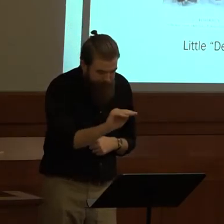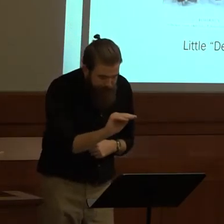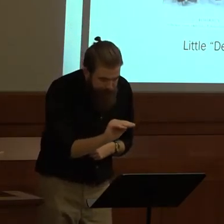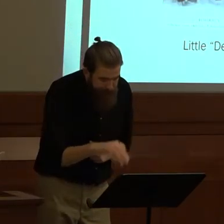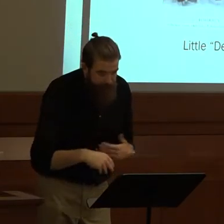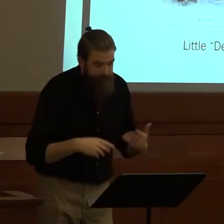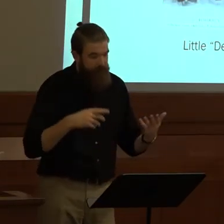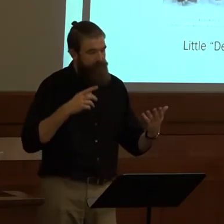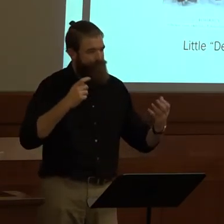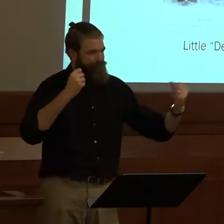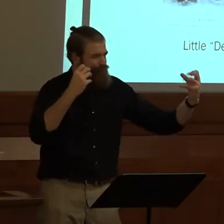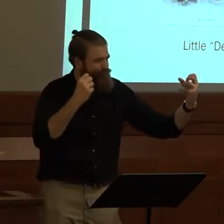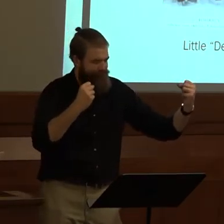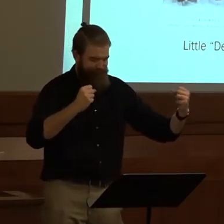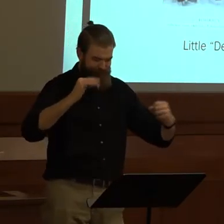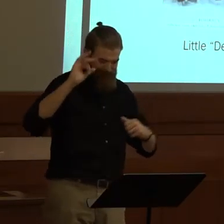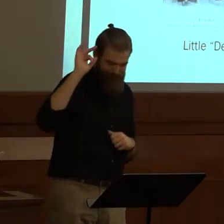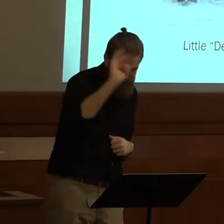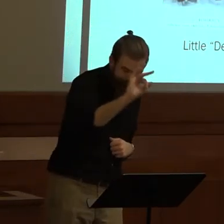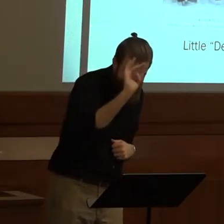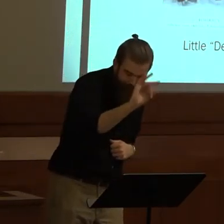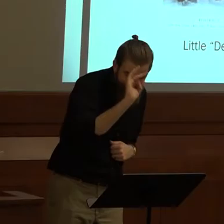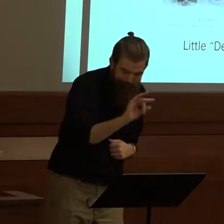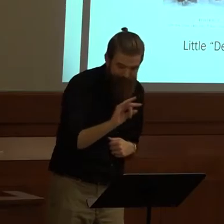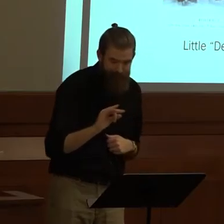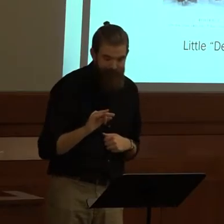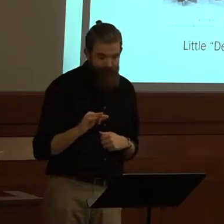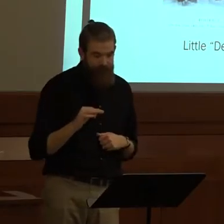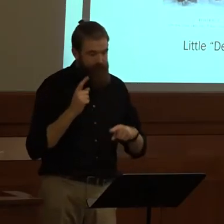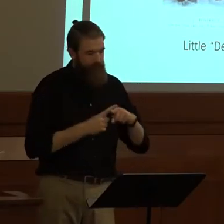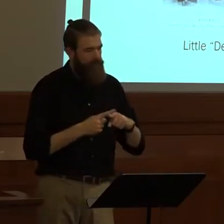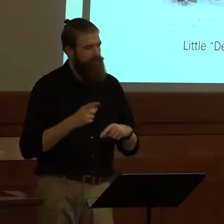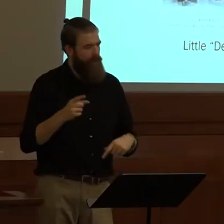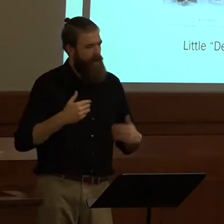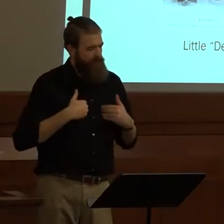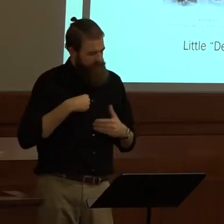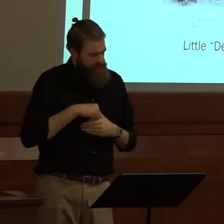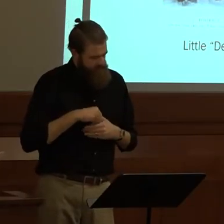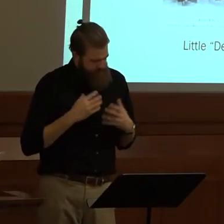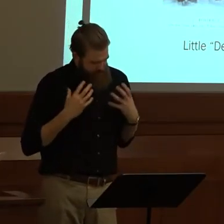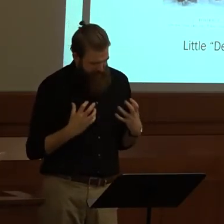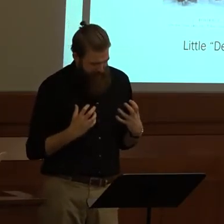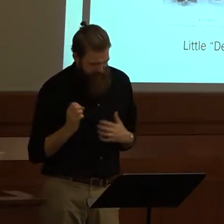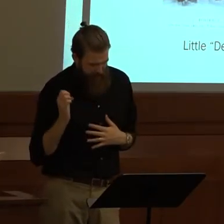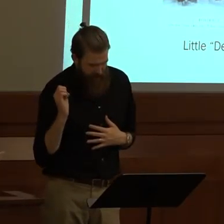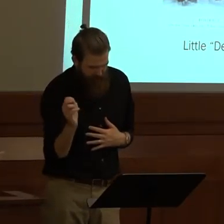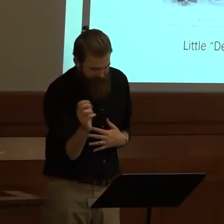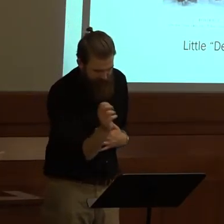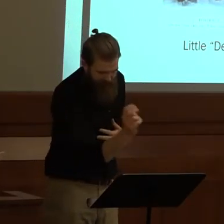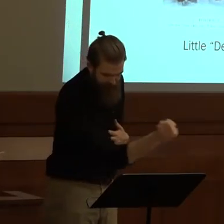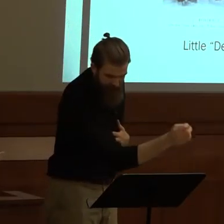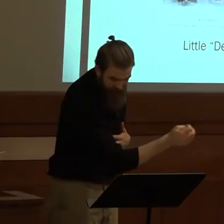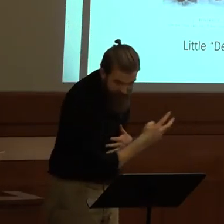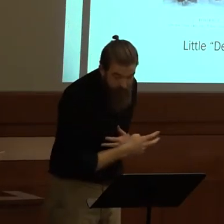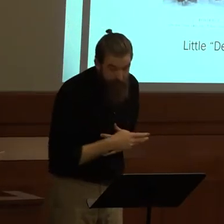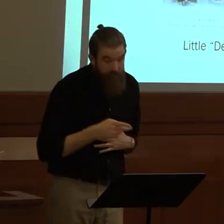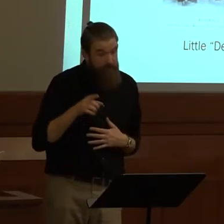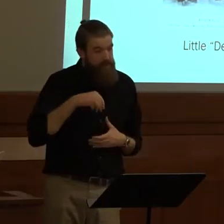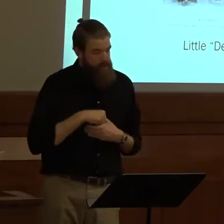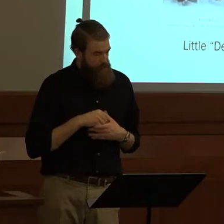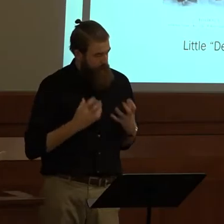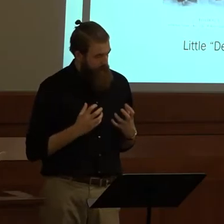drive. The urgency comes from a knowledge of a deaf culture that is simply overlooked or even disdained by people